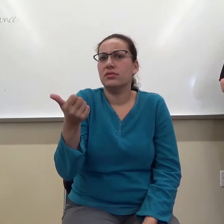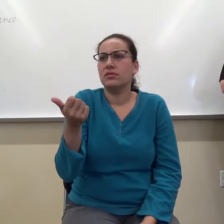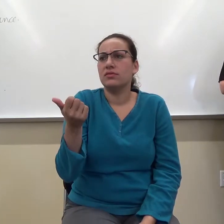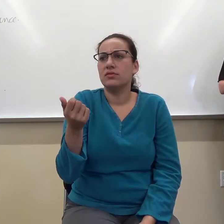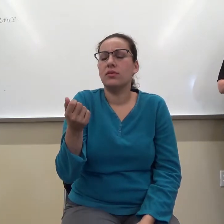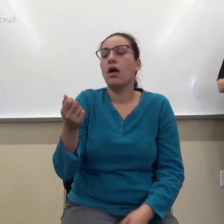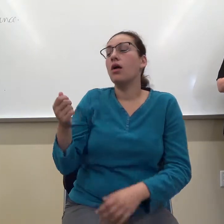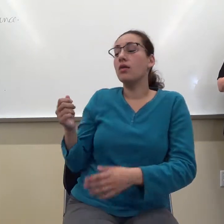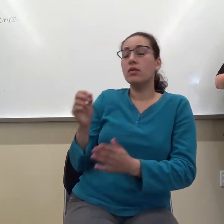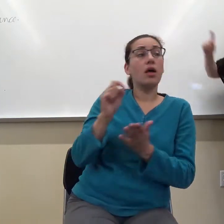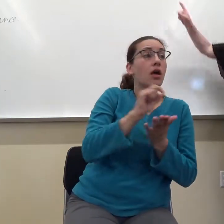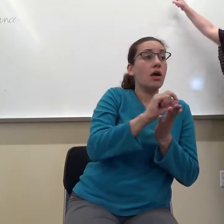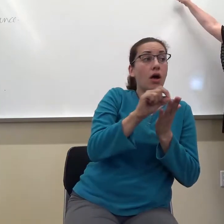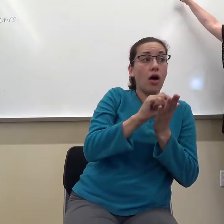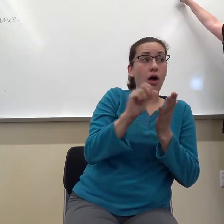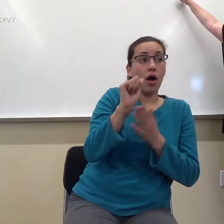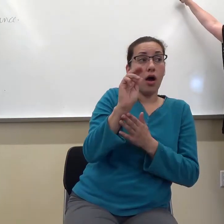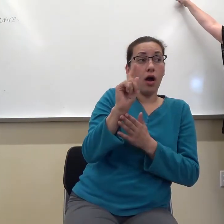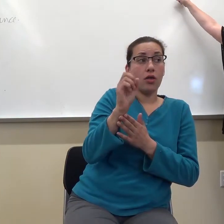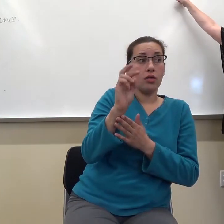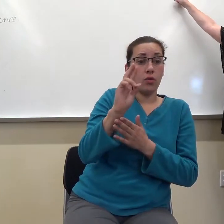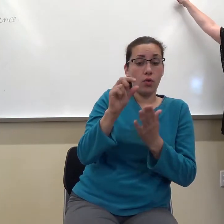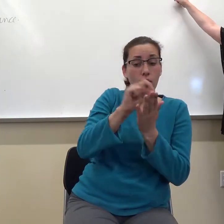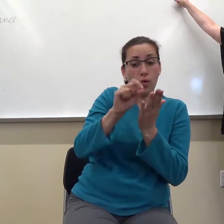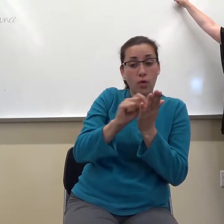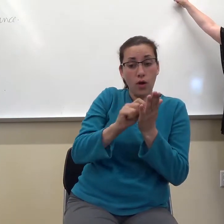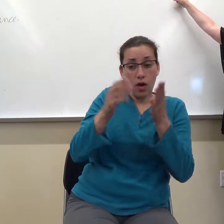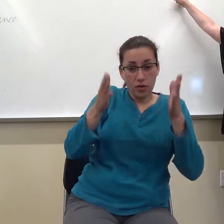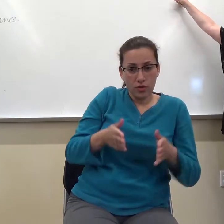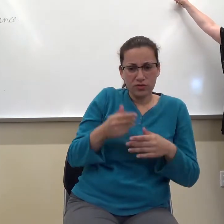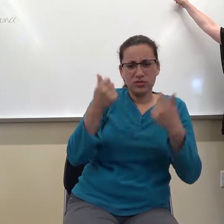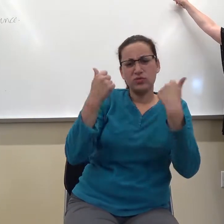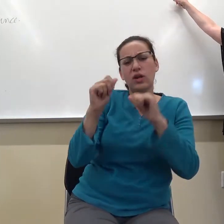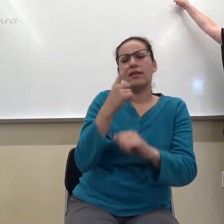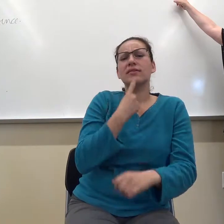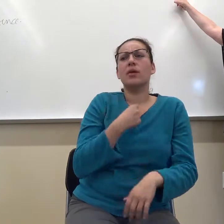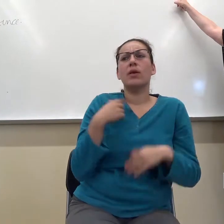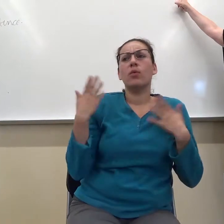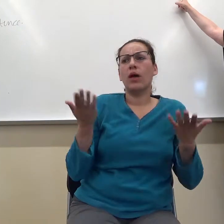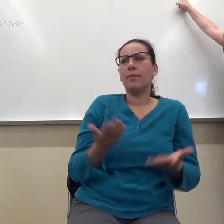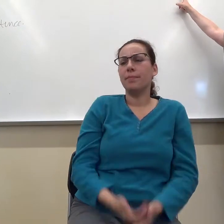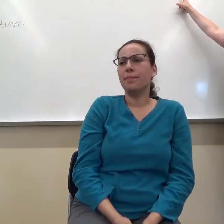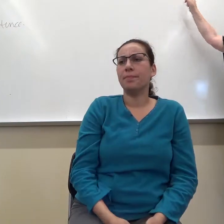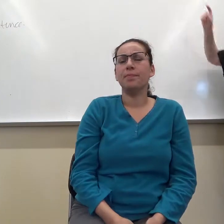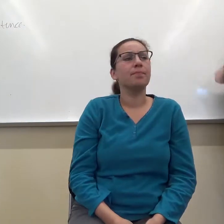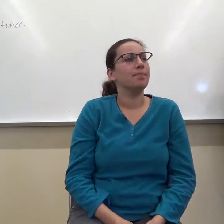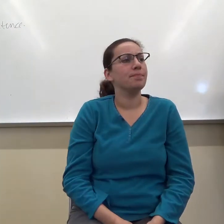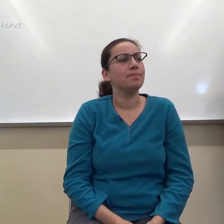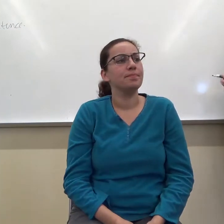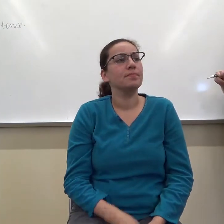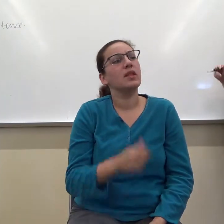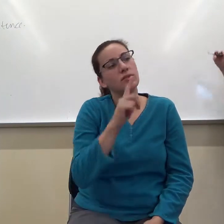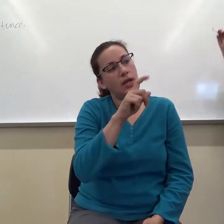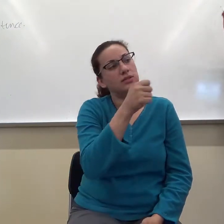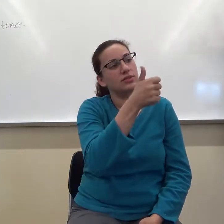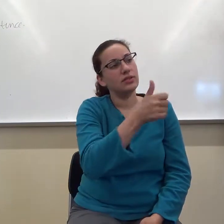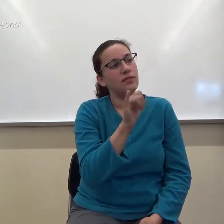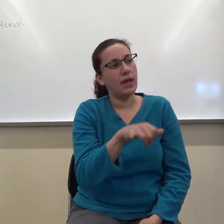What is the author trying to tell me about this? Right? So remember, our test